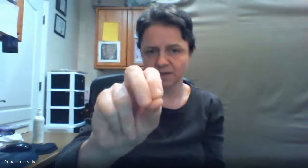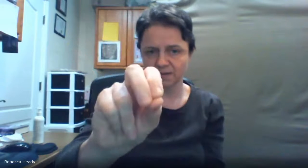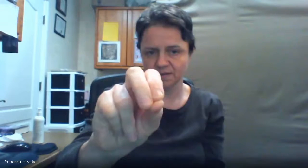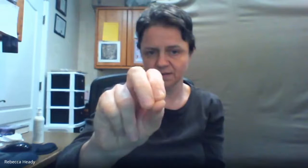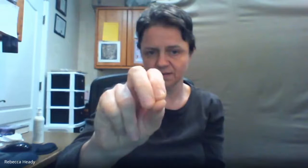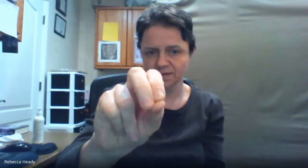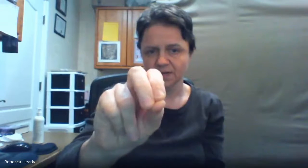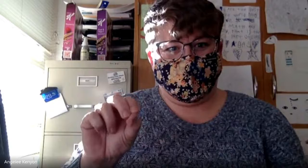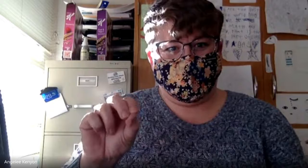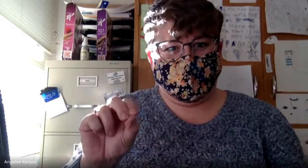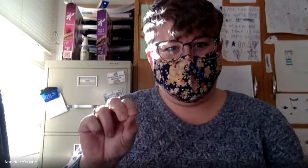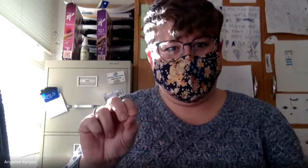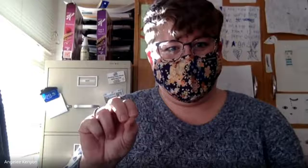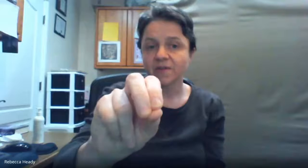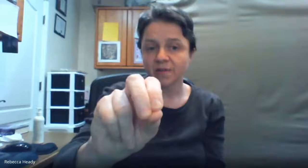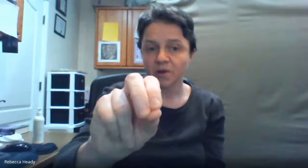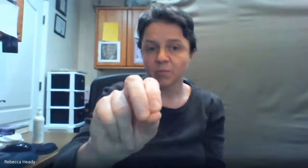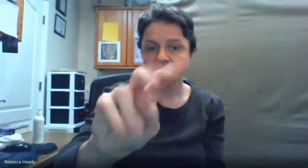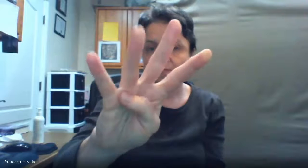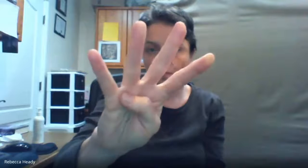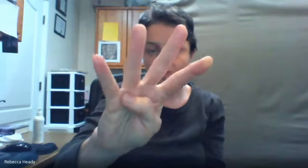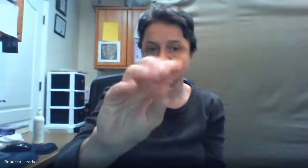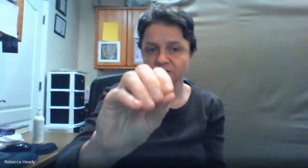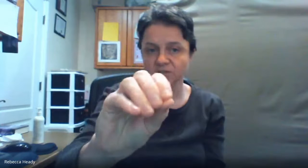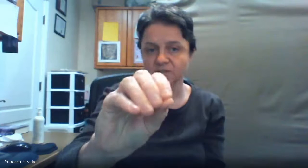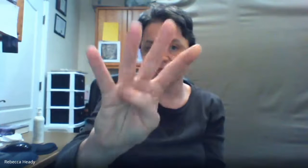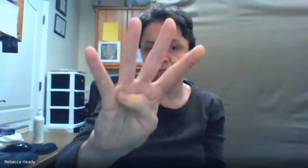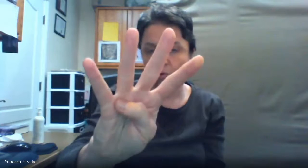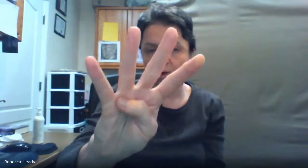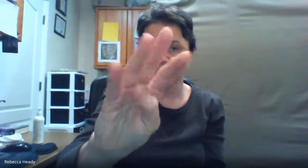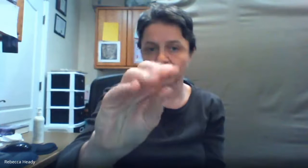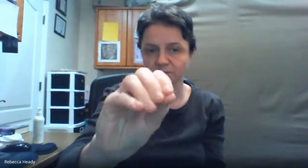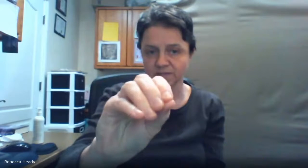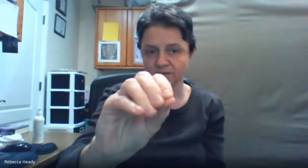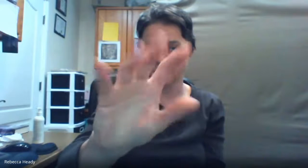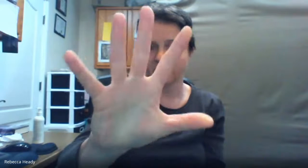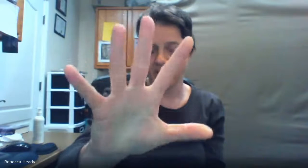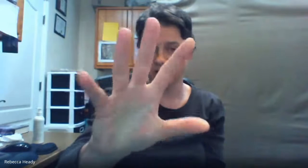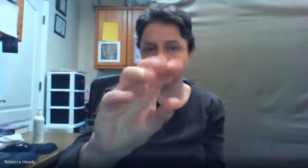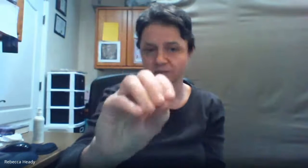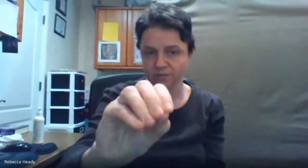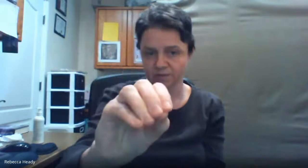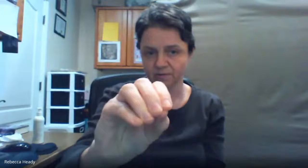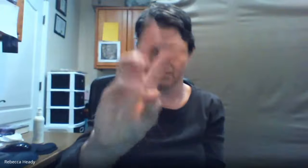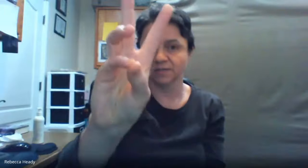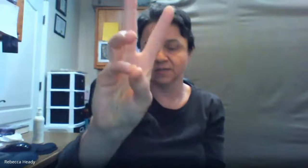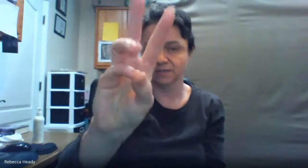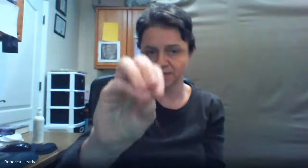30. So all of the other numbers, 40 is just the 4 and then close to a 0. 5 close to a 0.